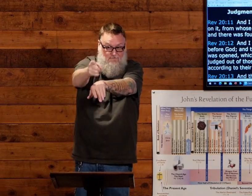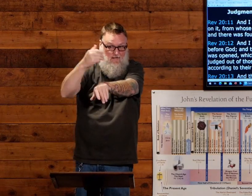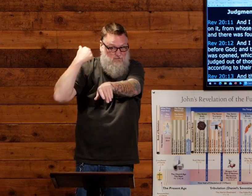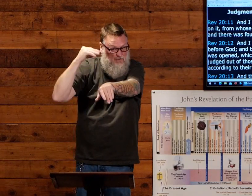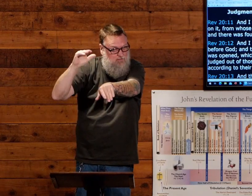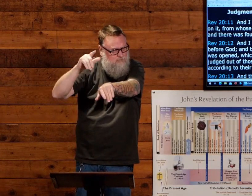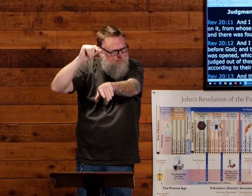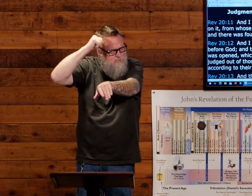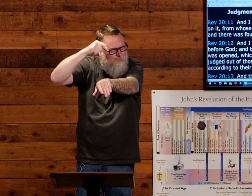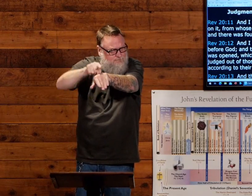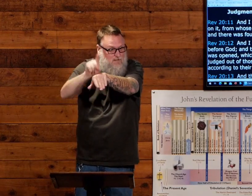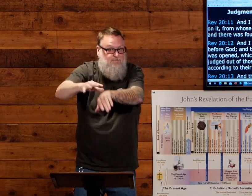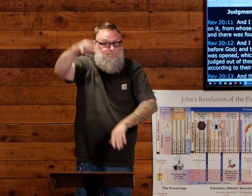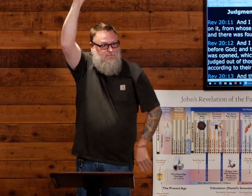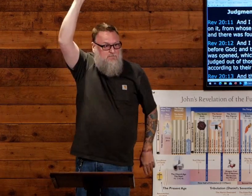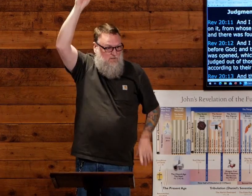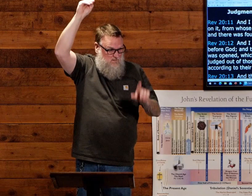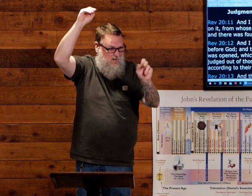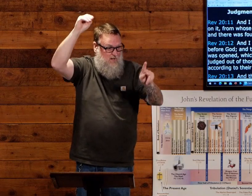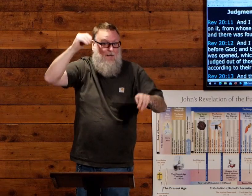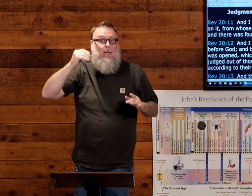ascended, remember that.